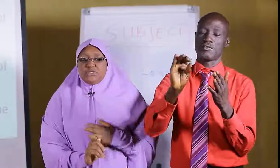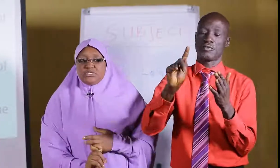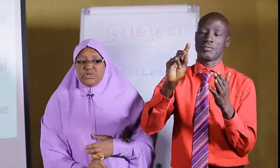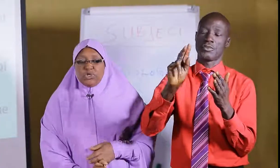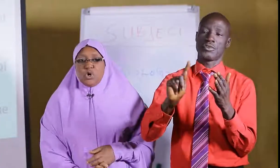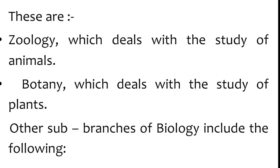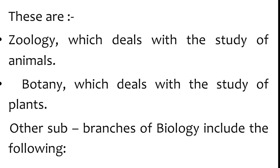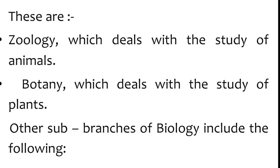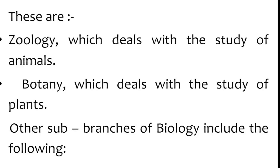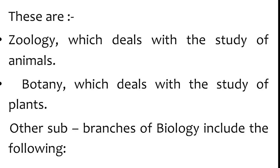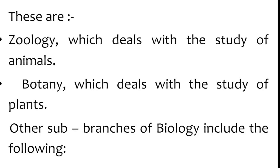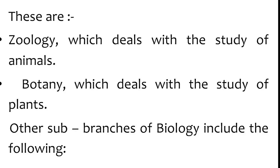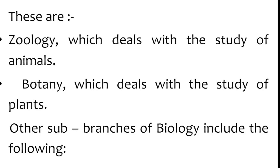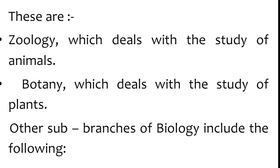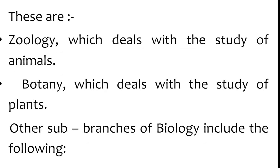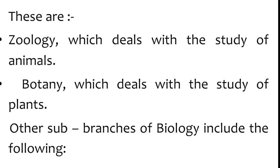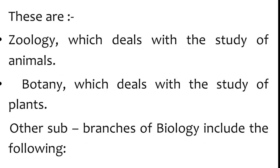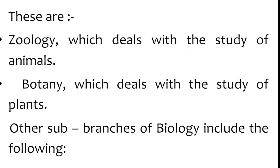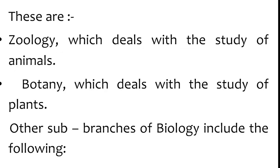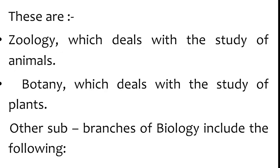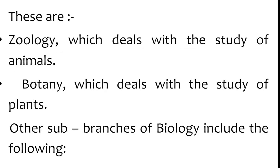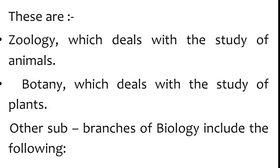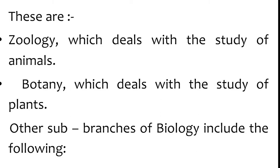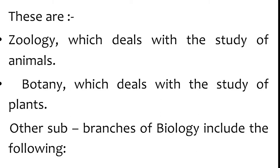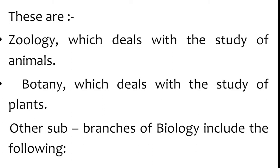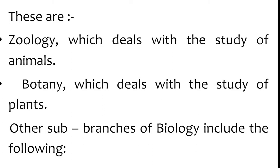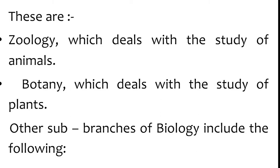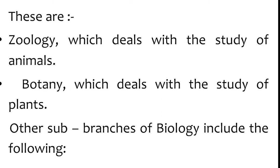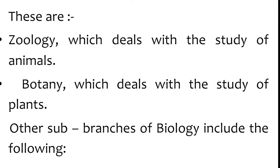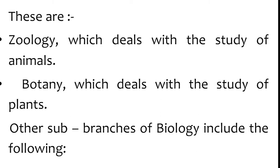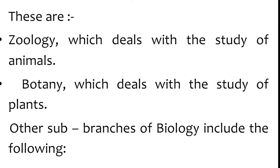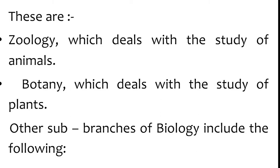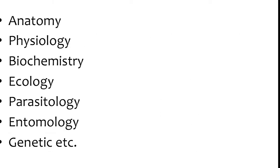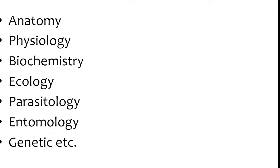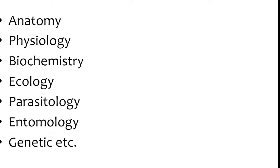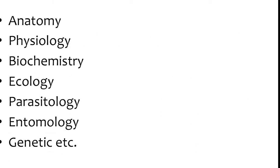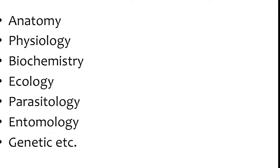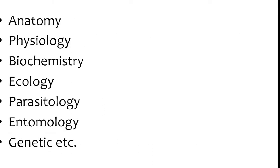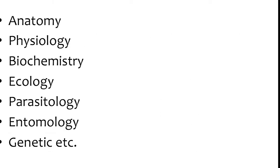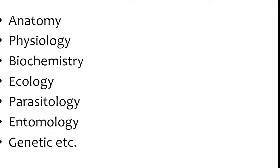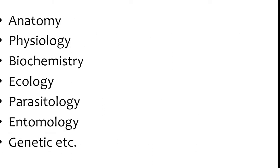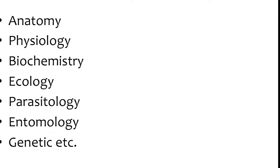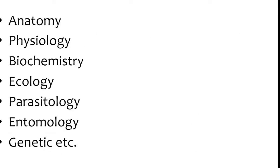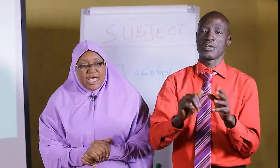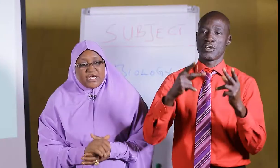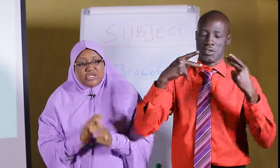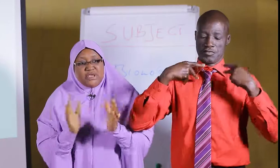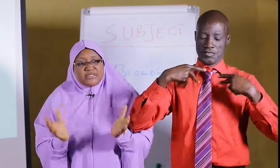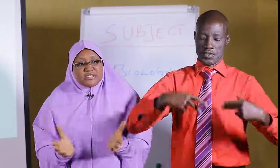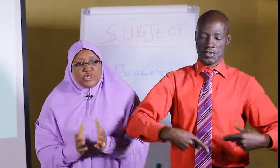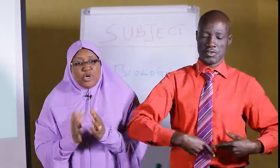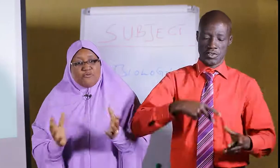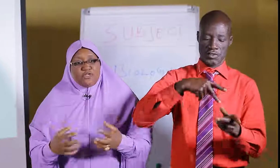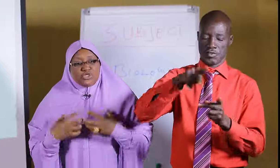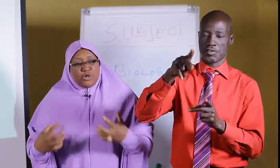deals with the study of plants. Other sub-branches of biology include anatomy. Anatomy